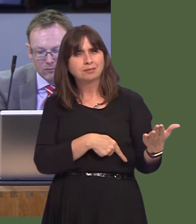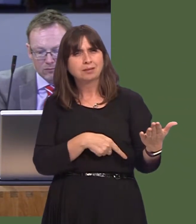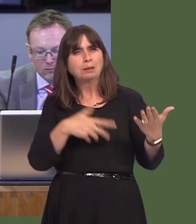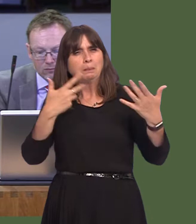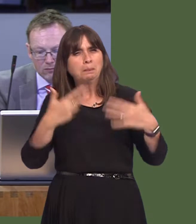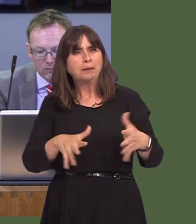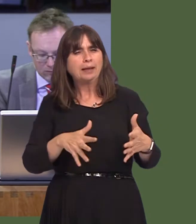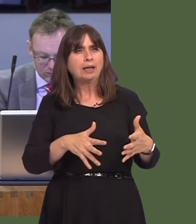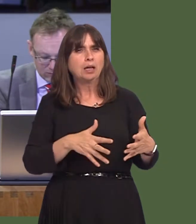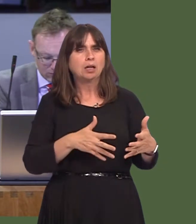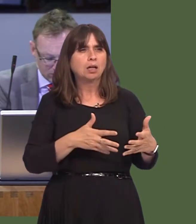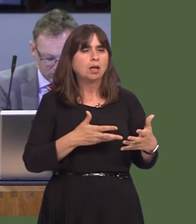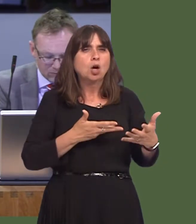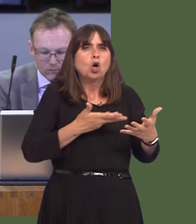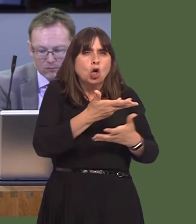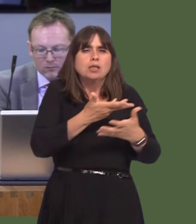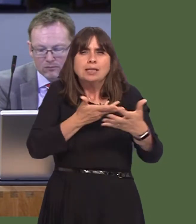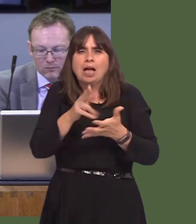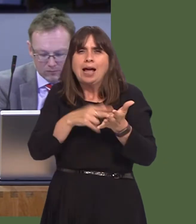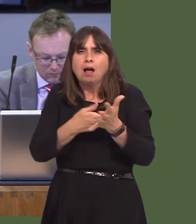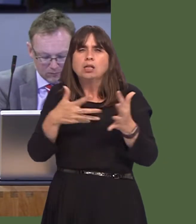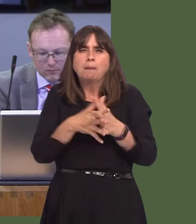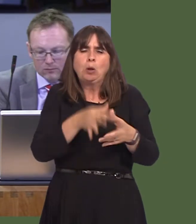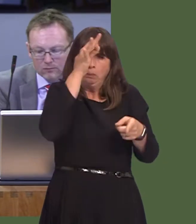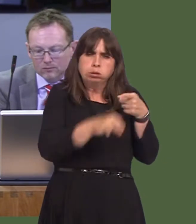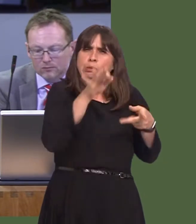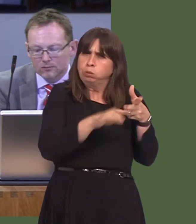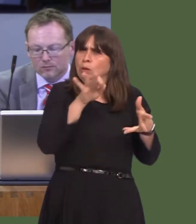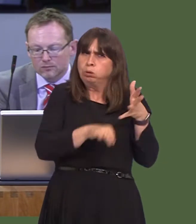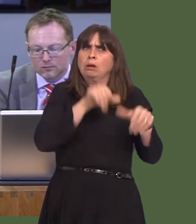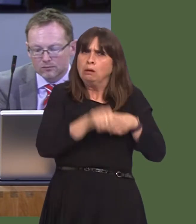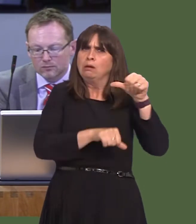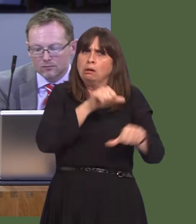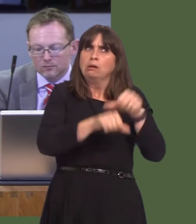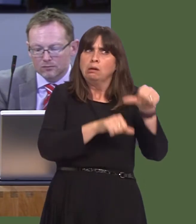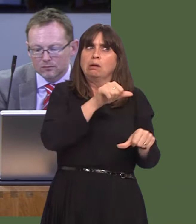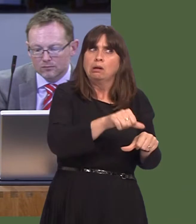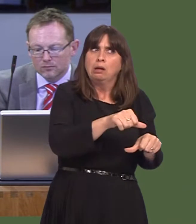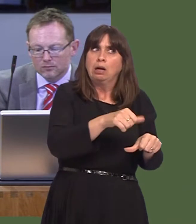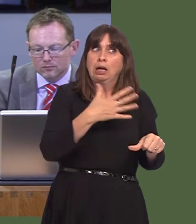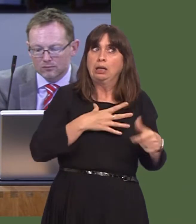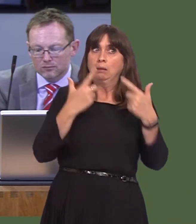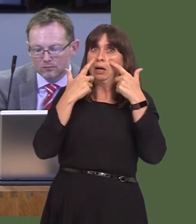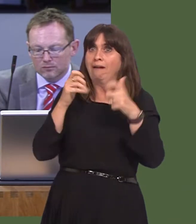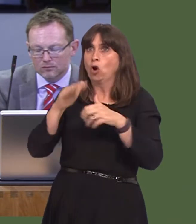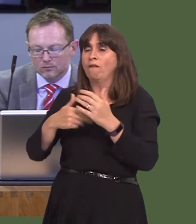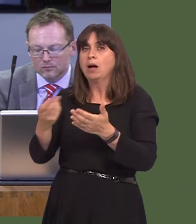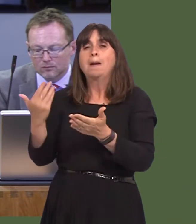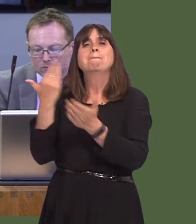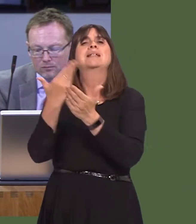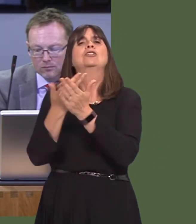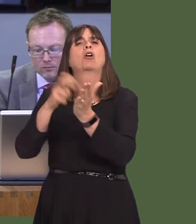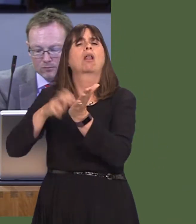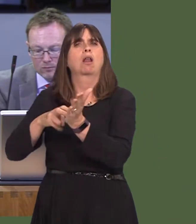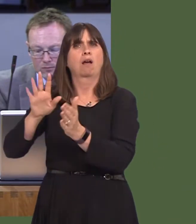of this consultation so rigorously put in place by NRW, are we able to apply the same rigour to those who might petition us from